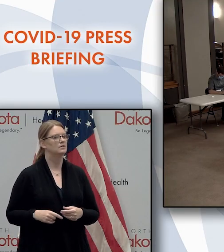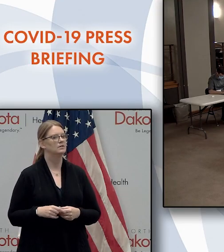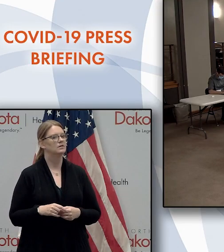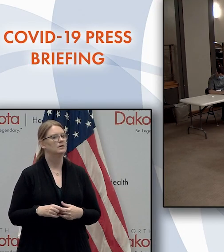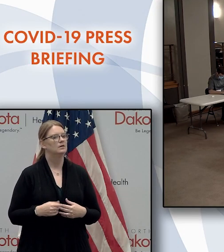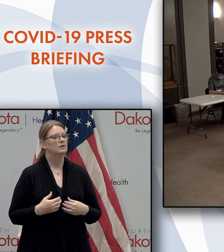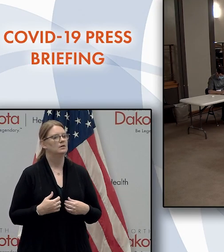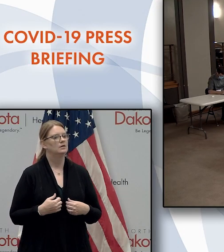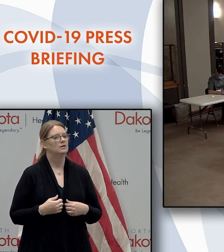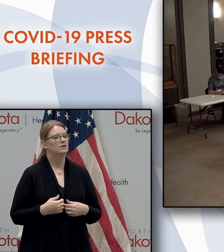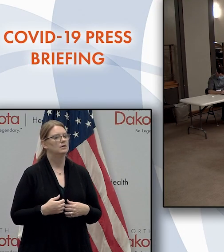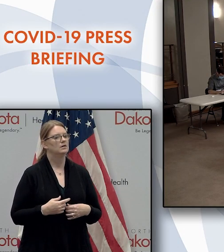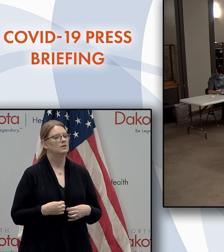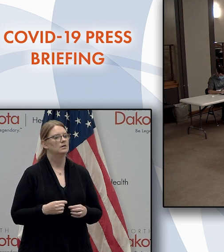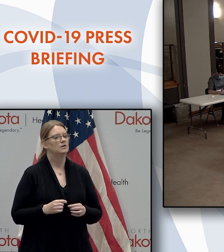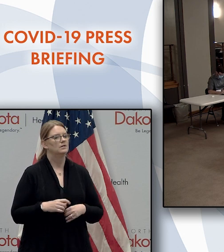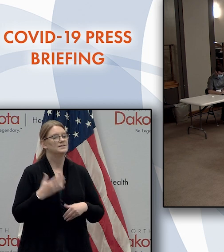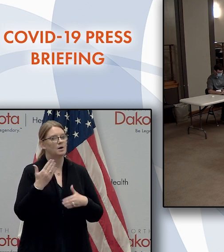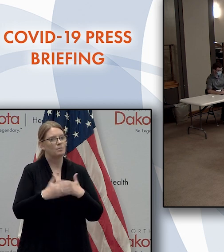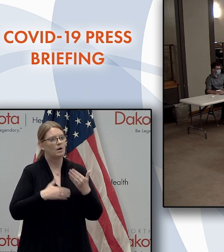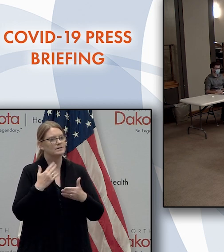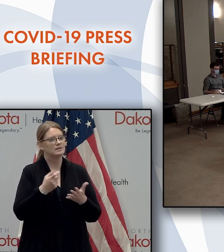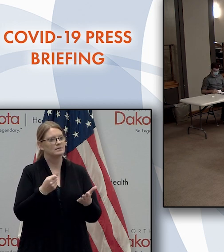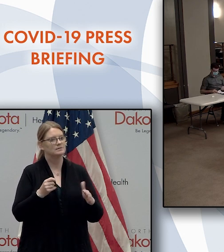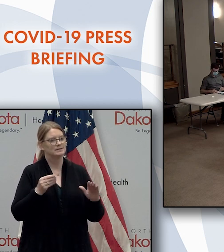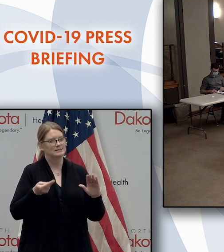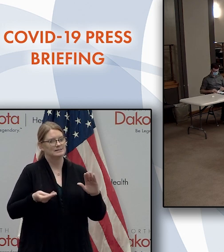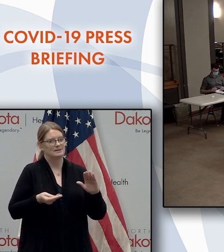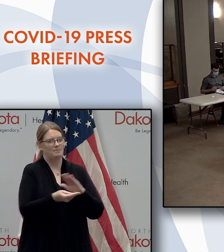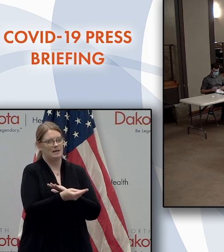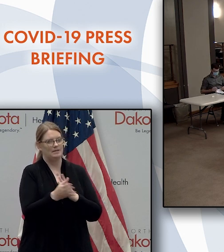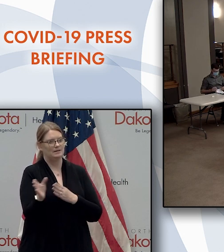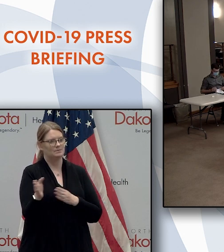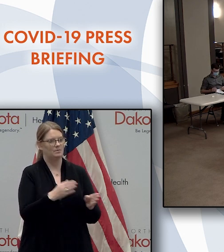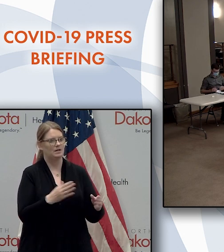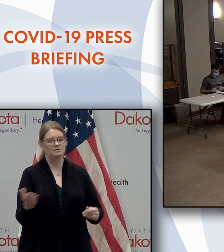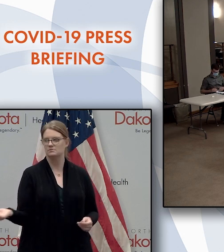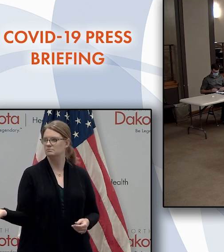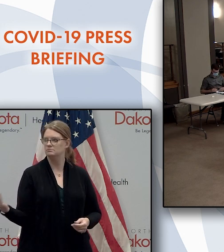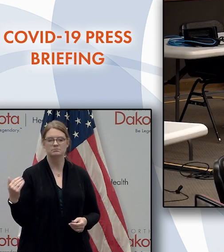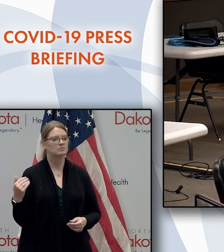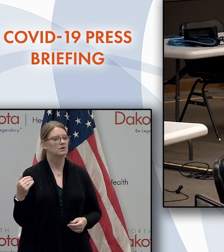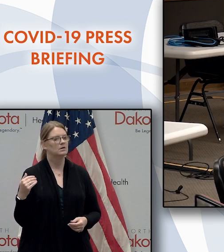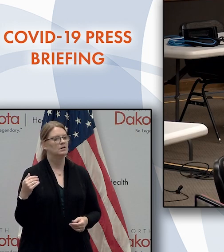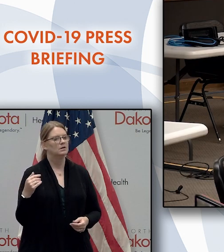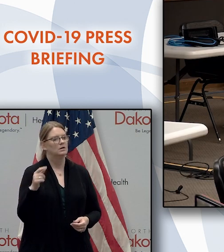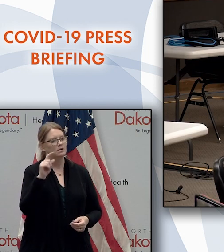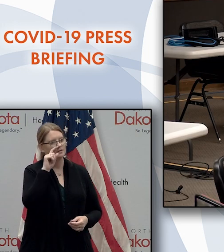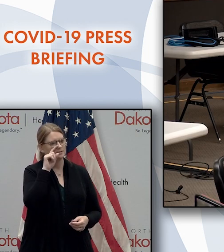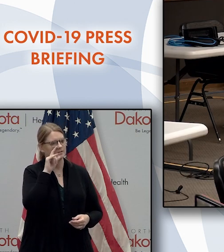process for submitting these plans? Is there a deadline? Where can people find this